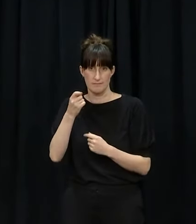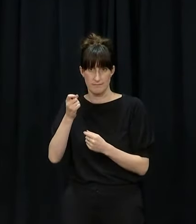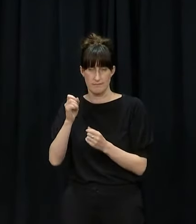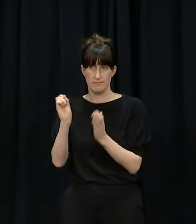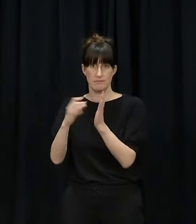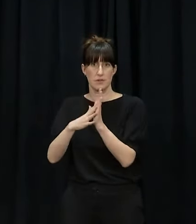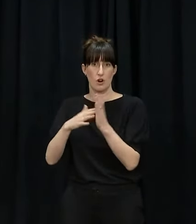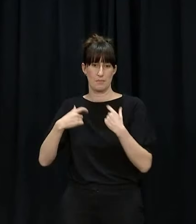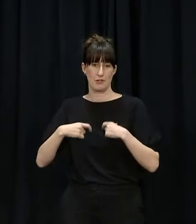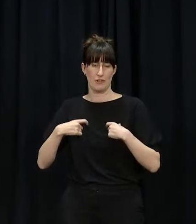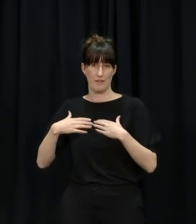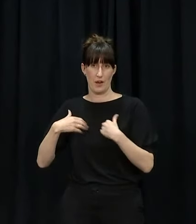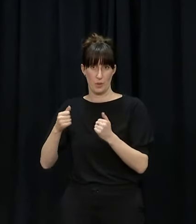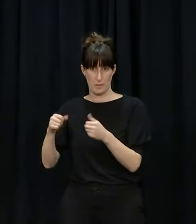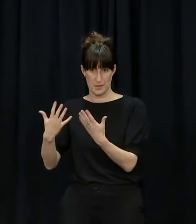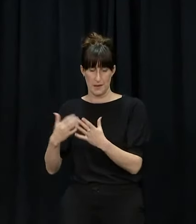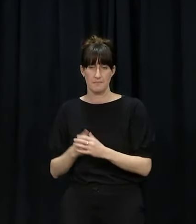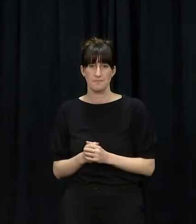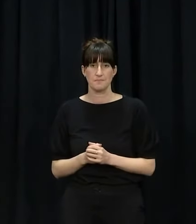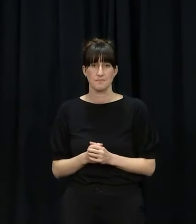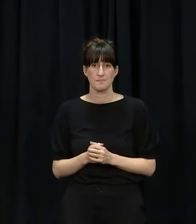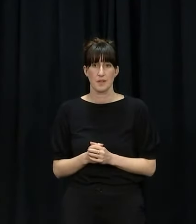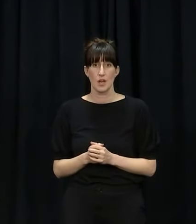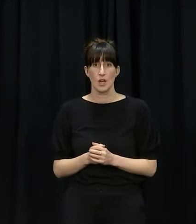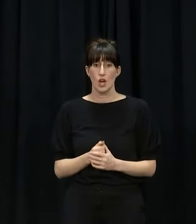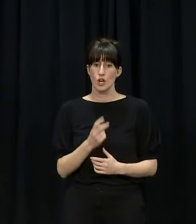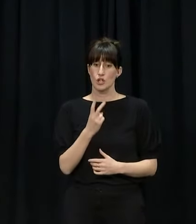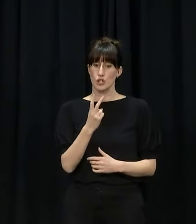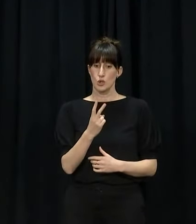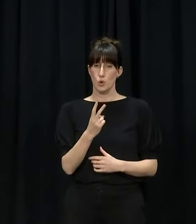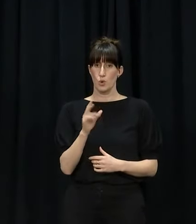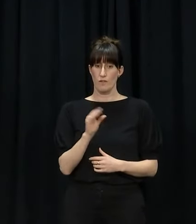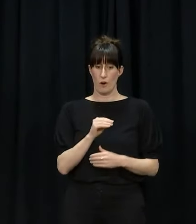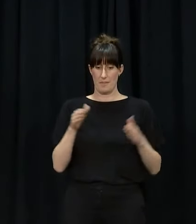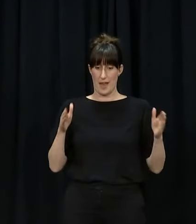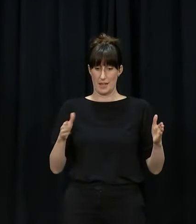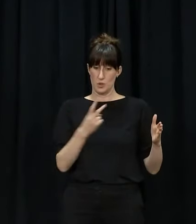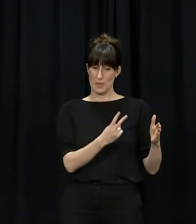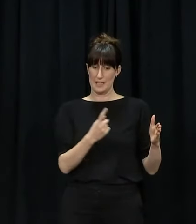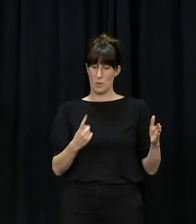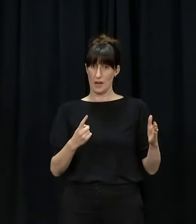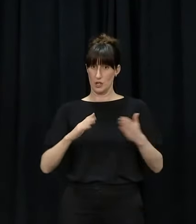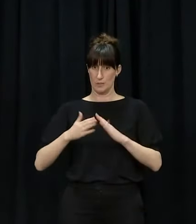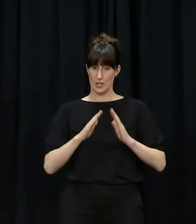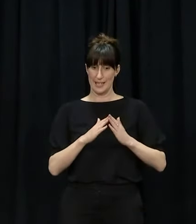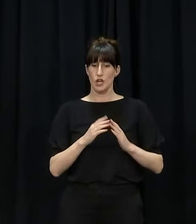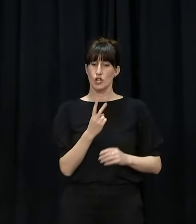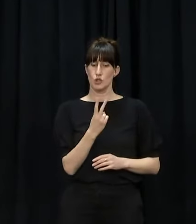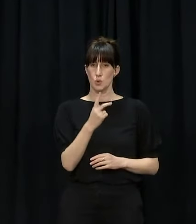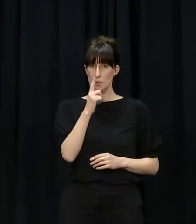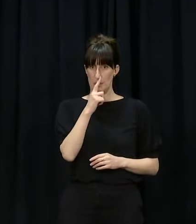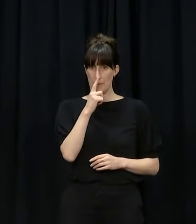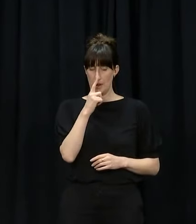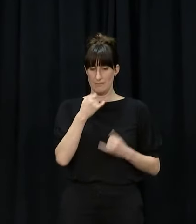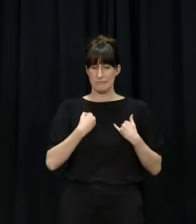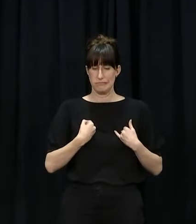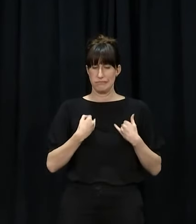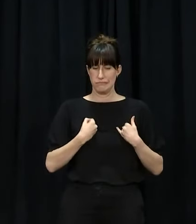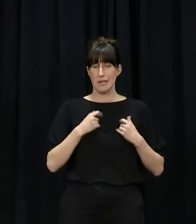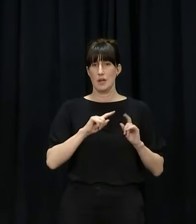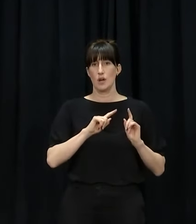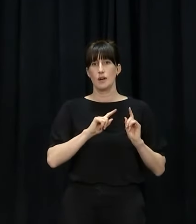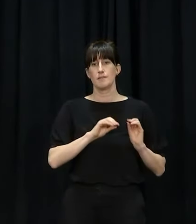of our community cases were taken to North Shore Hospital overnight. One had worsening symptoms from their COVID, and the other